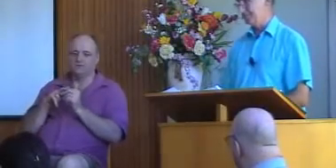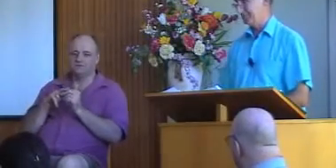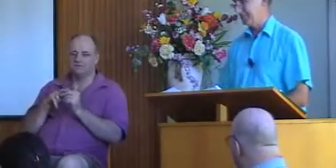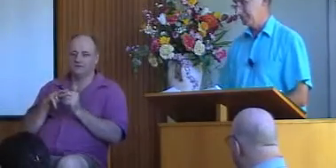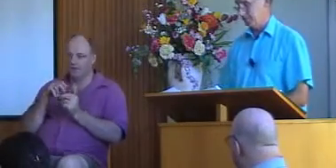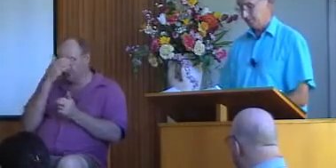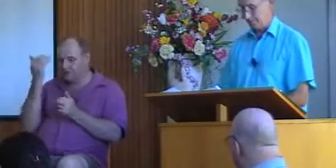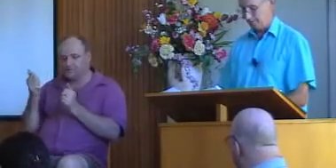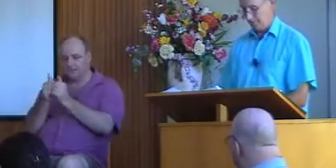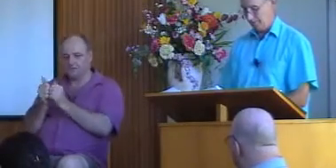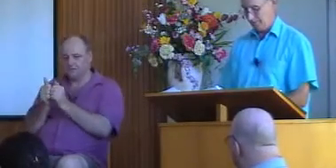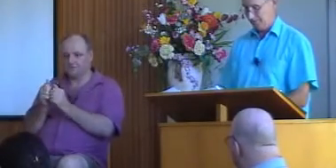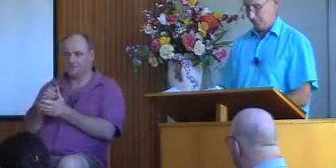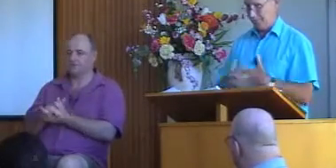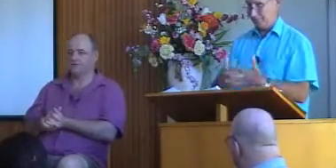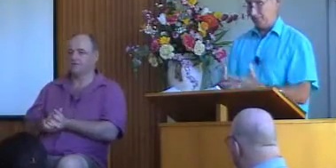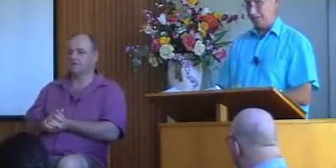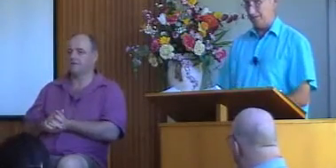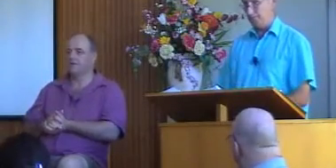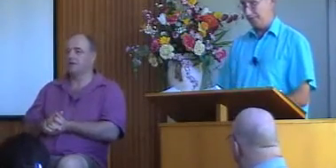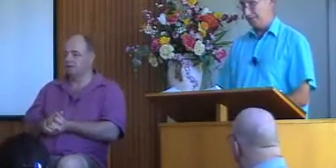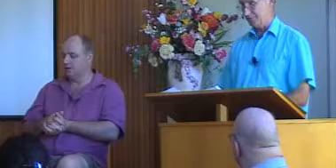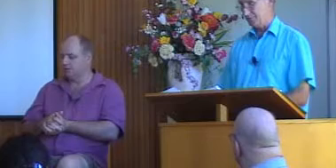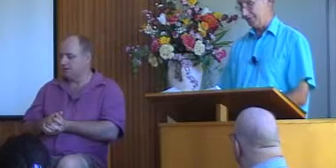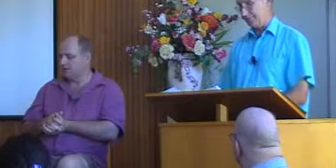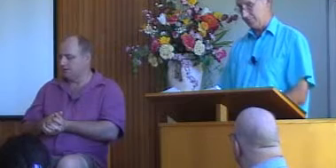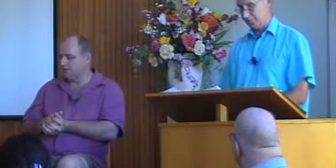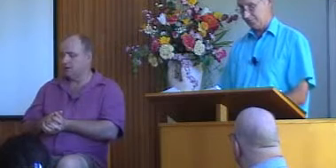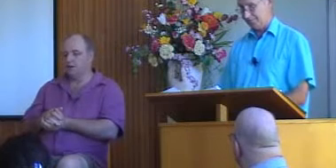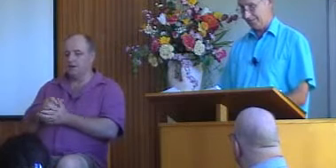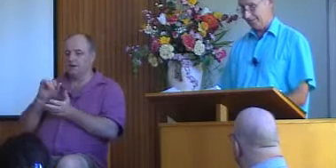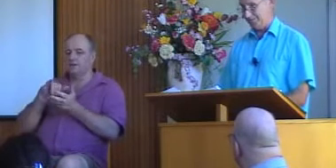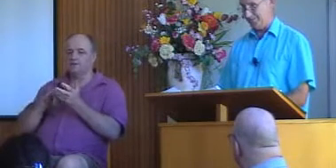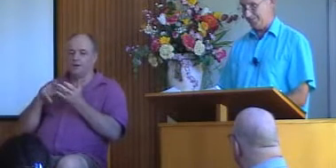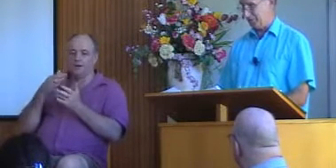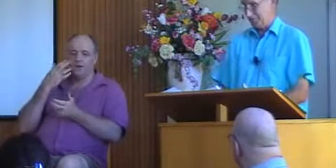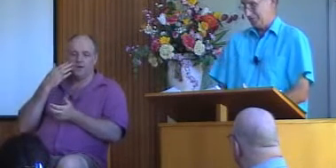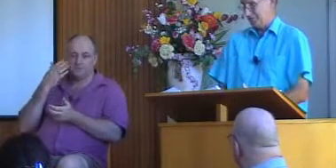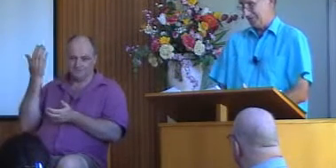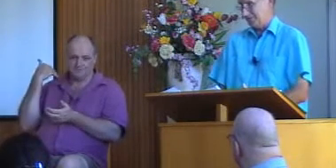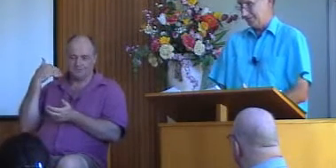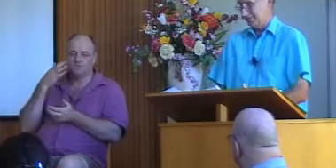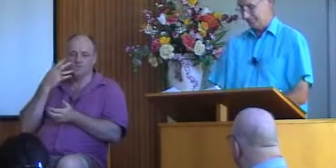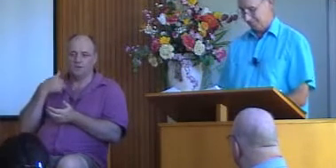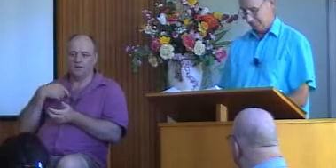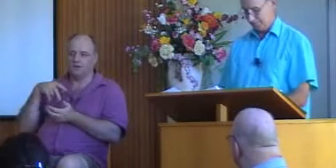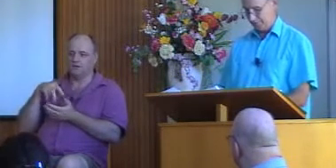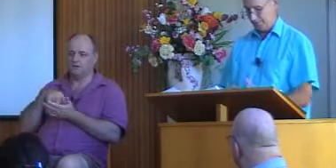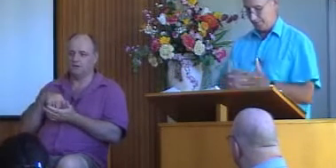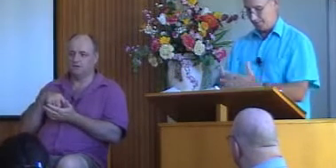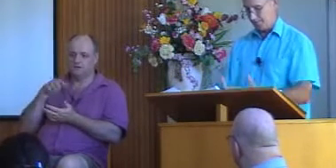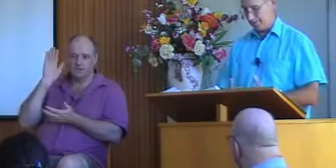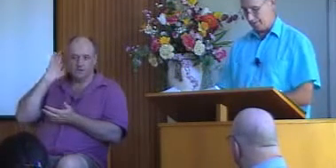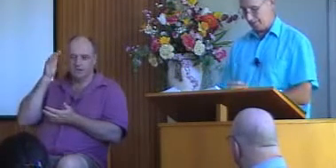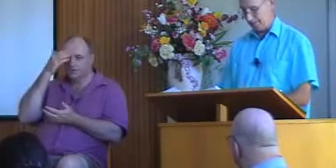of. So whenever you started speaking, I was on the back foot. I didn't understand it.